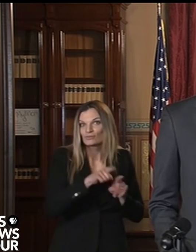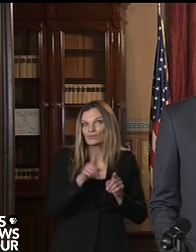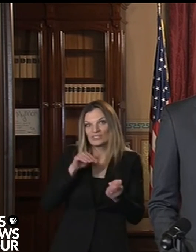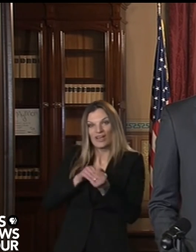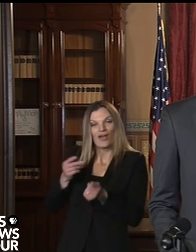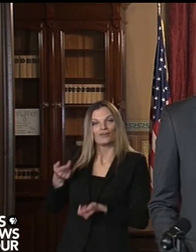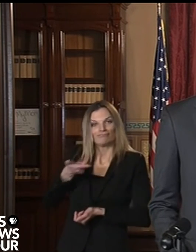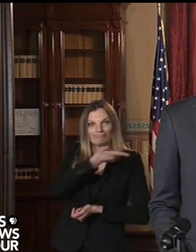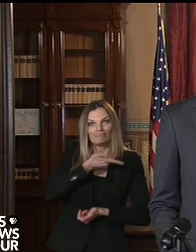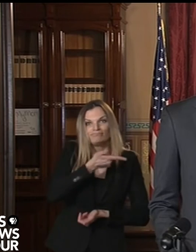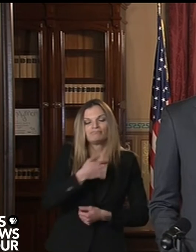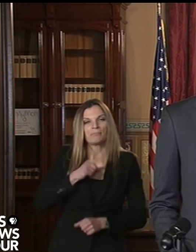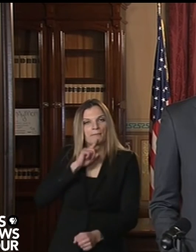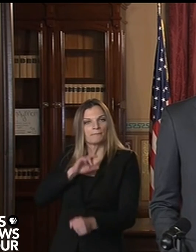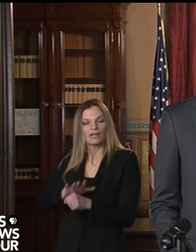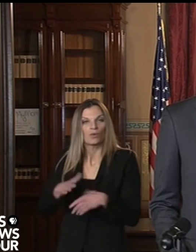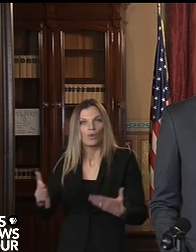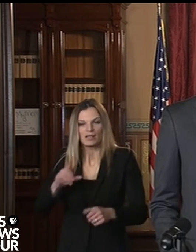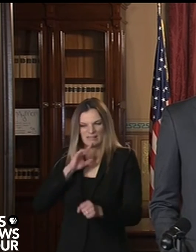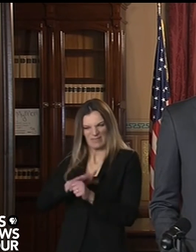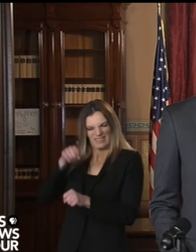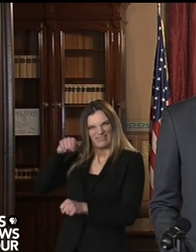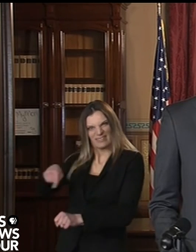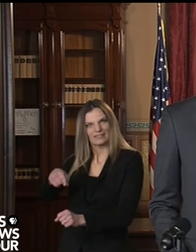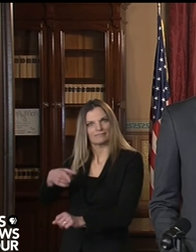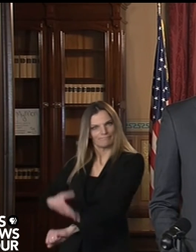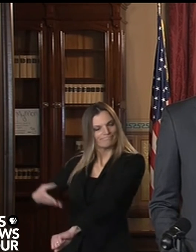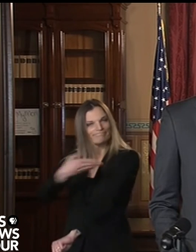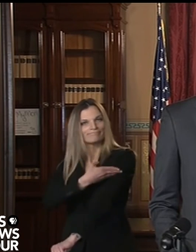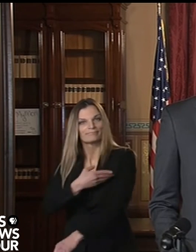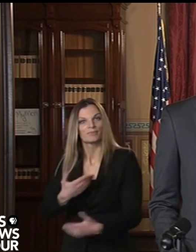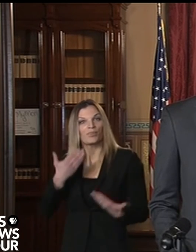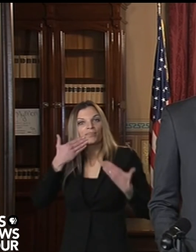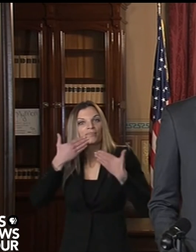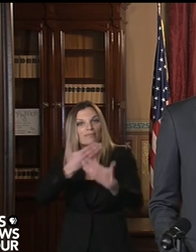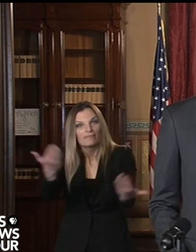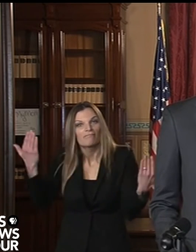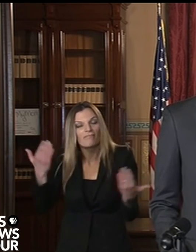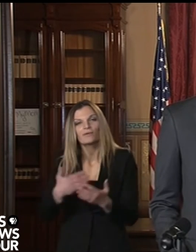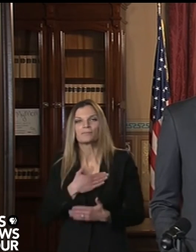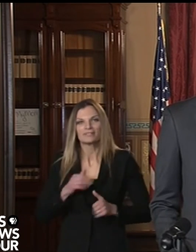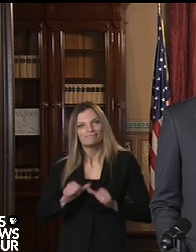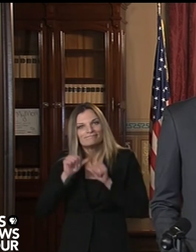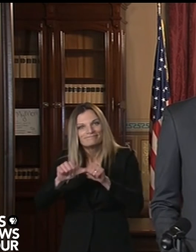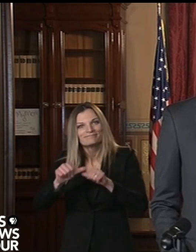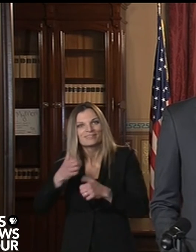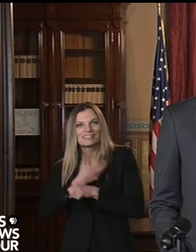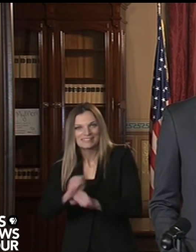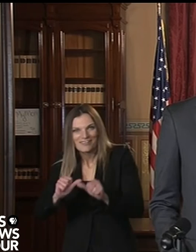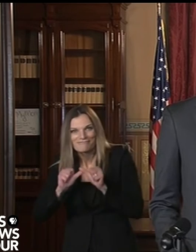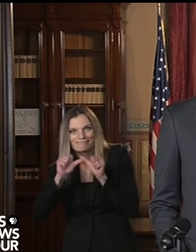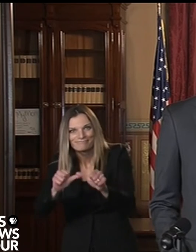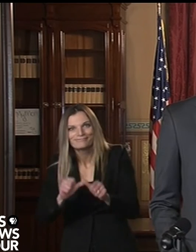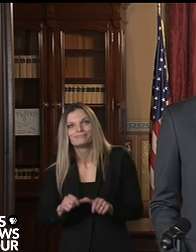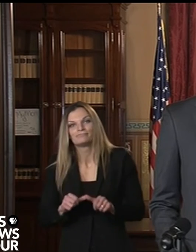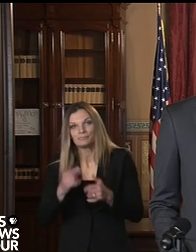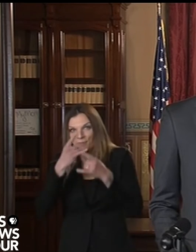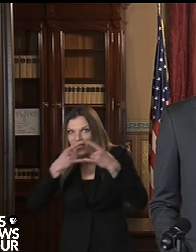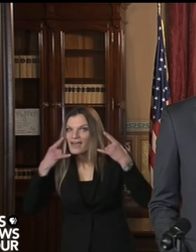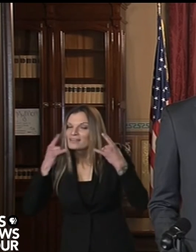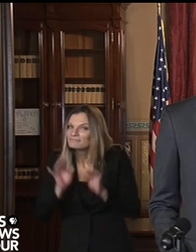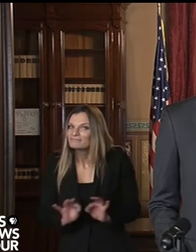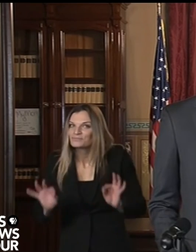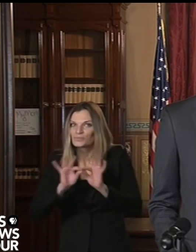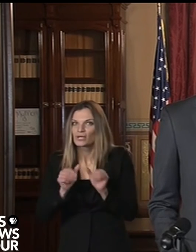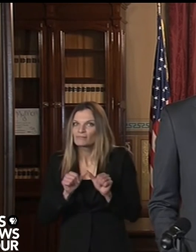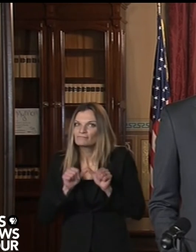Khaldun, we are committed to this work. Thank you all. Please continue to stay safe, continue to mask up,